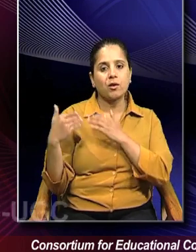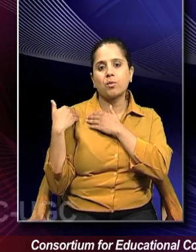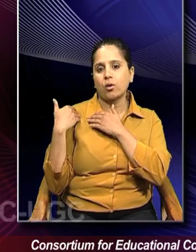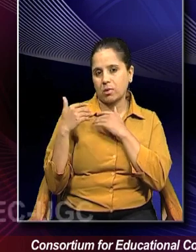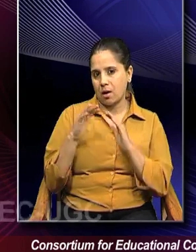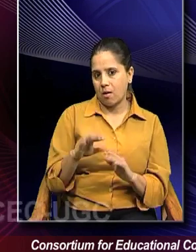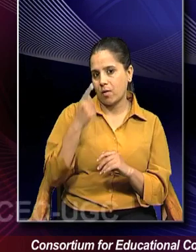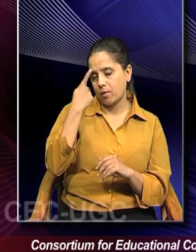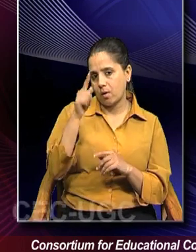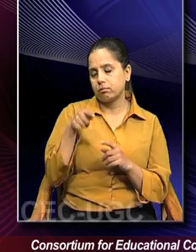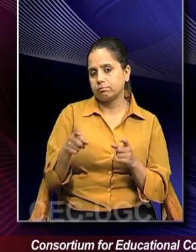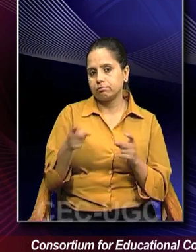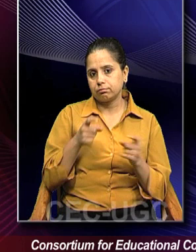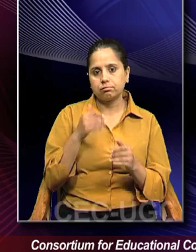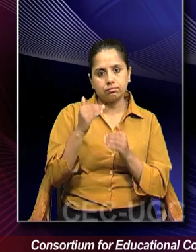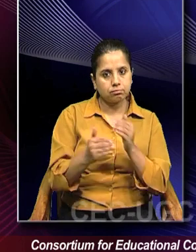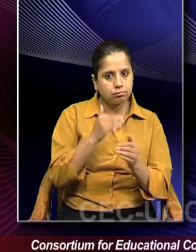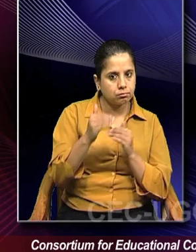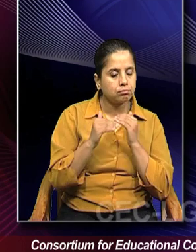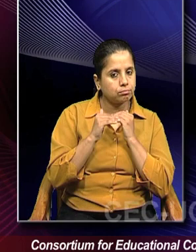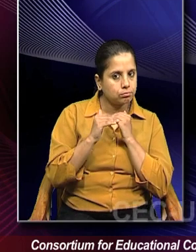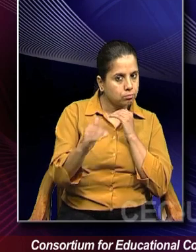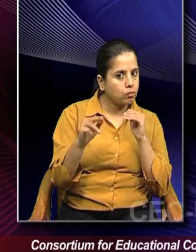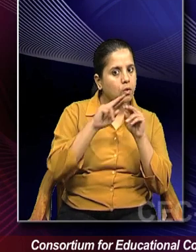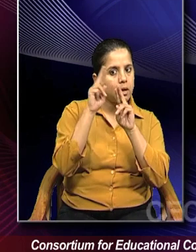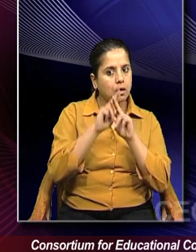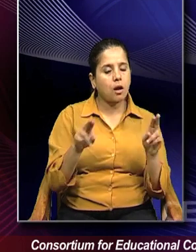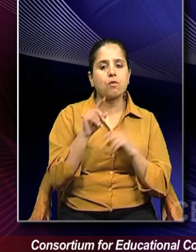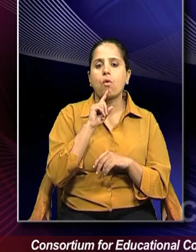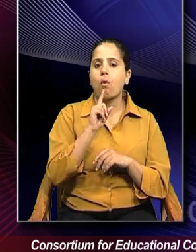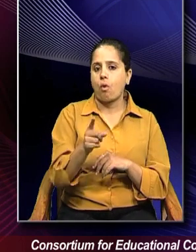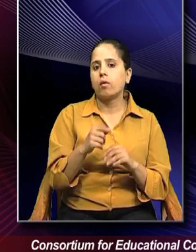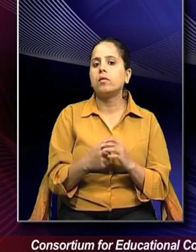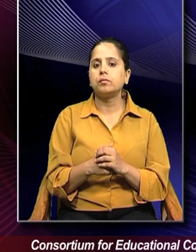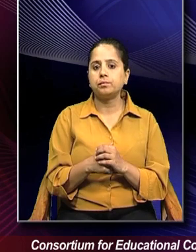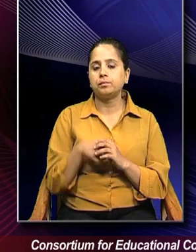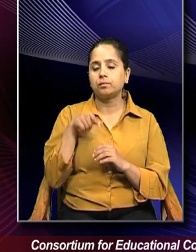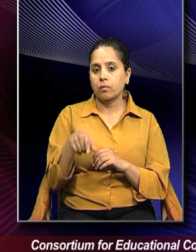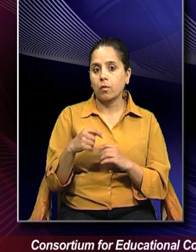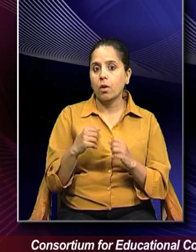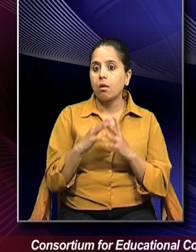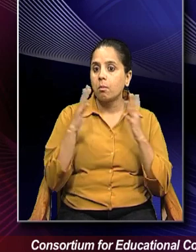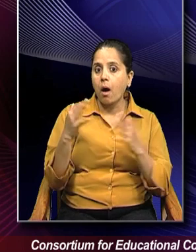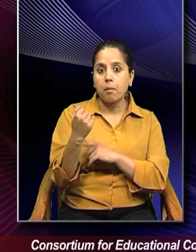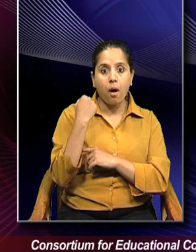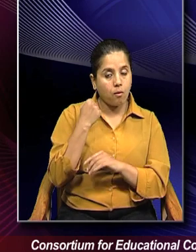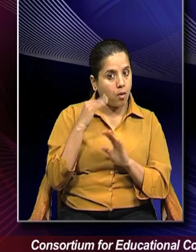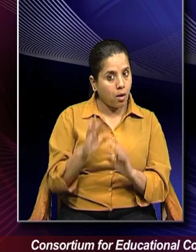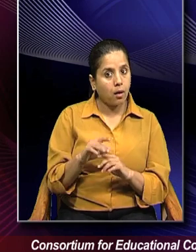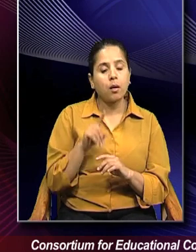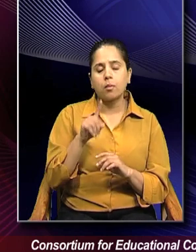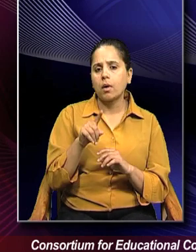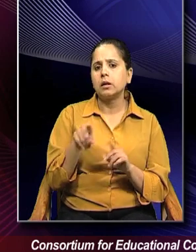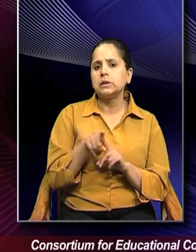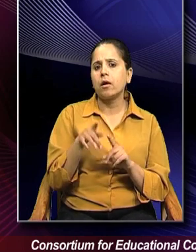responsibility to maintain and sustain the international order. Great powers, however, much